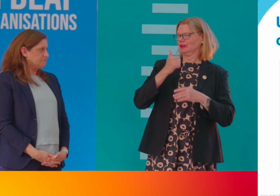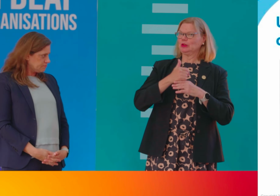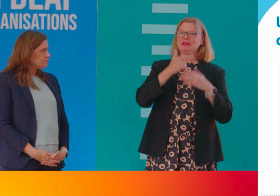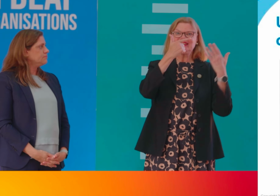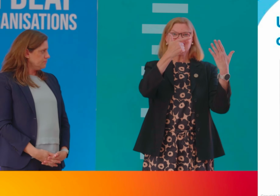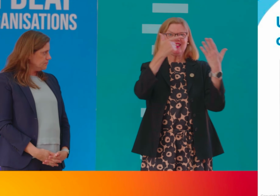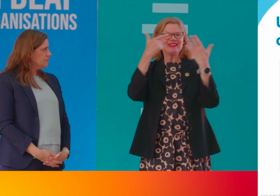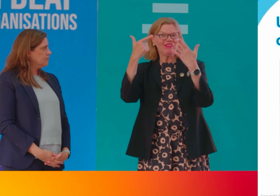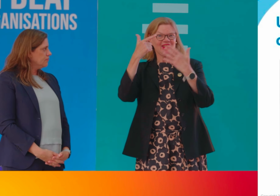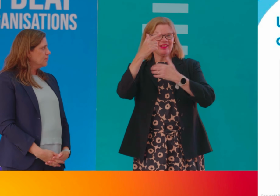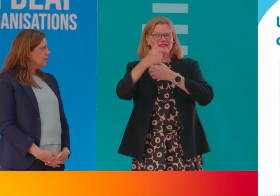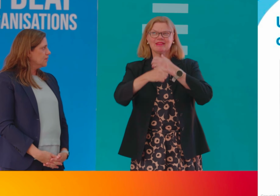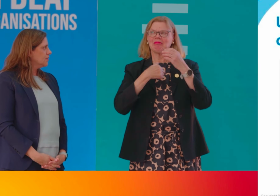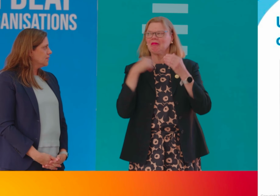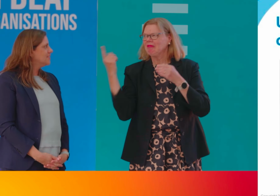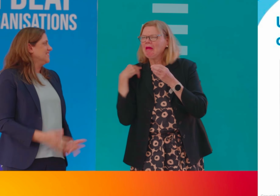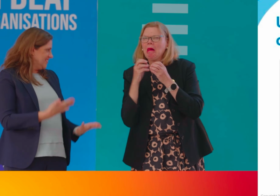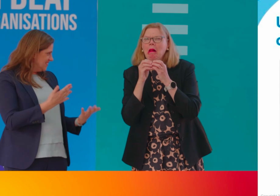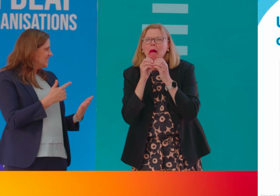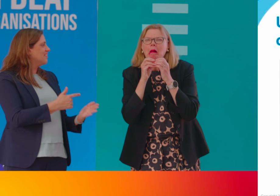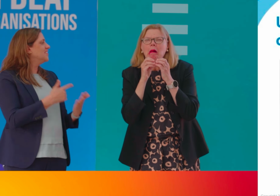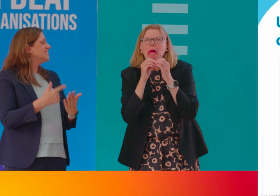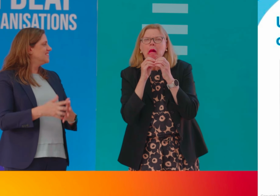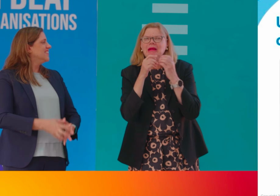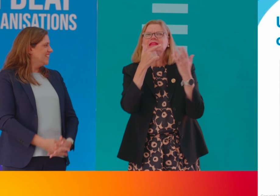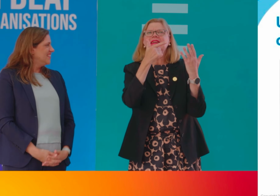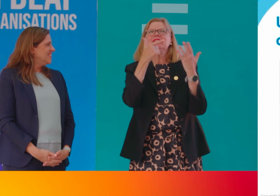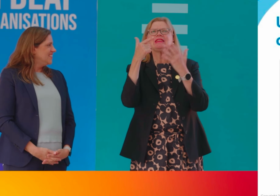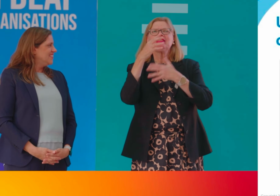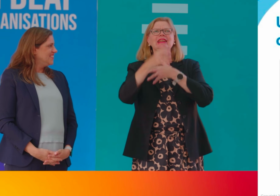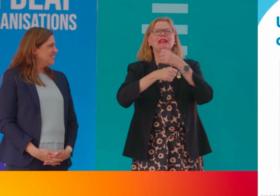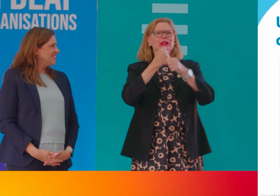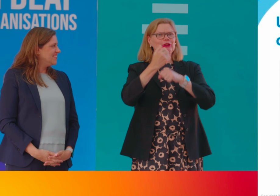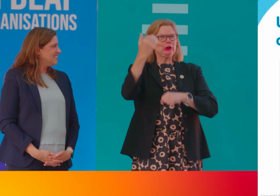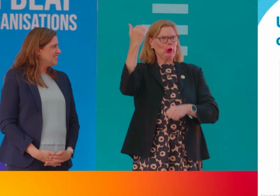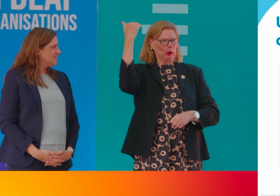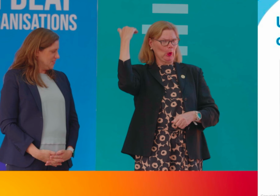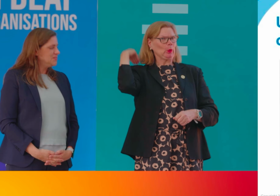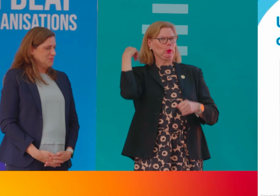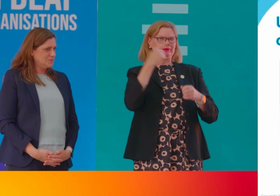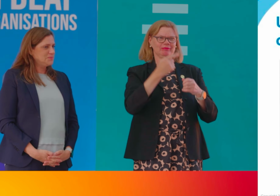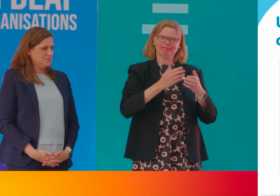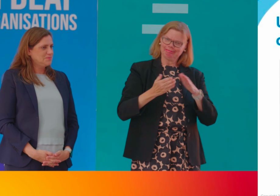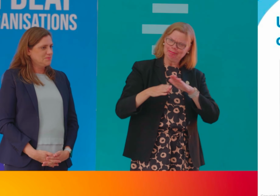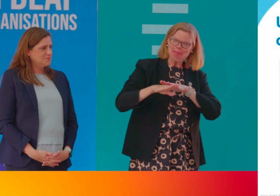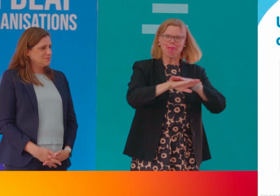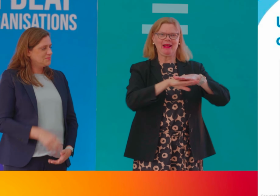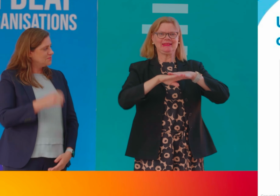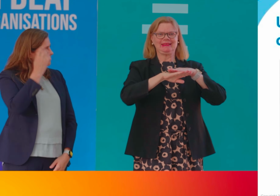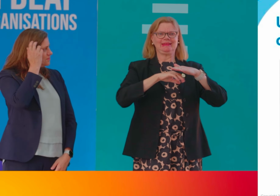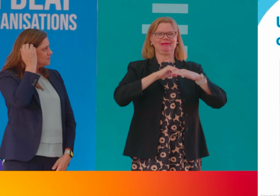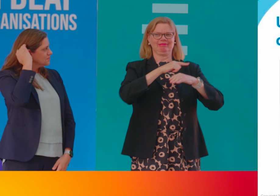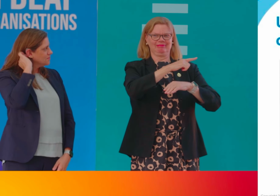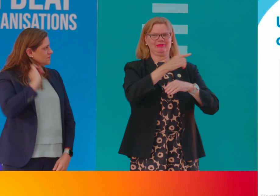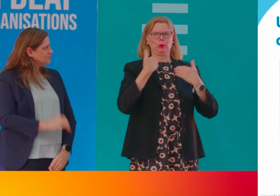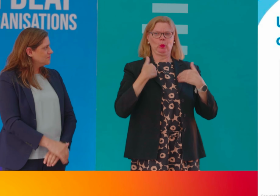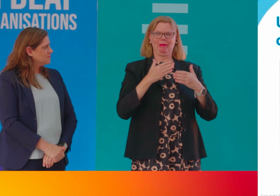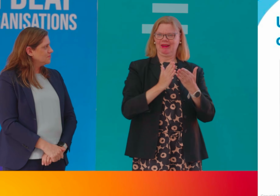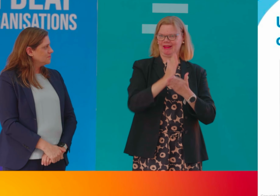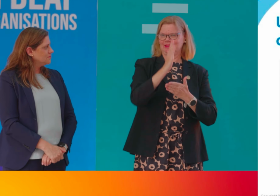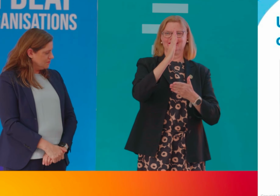Wow, it's amazing that we had women involved 77 years ago. We actually did the math, and it was 77 years ago when